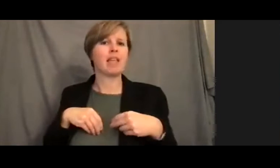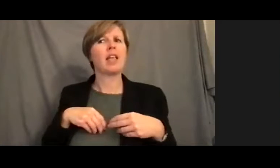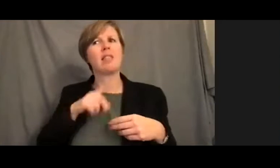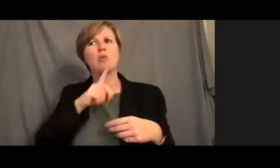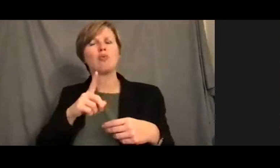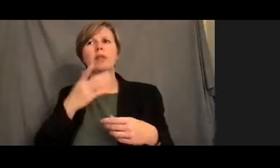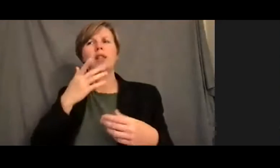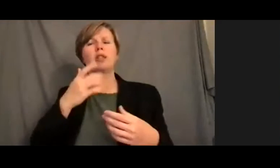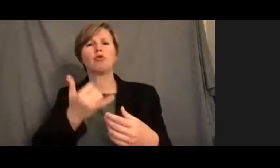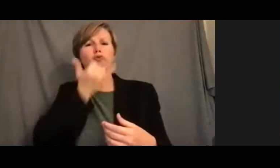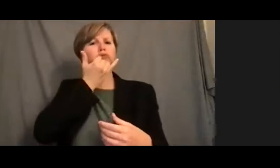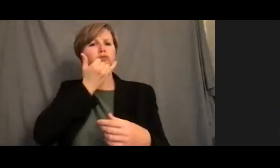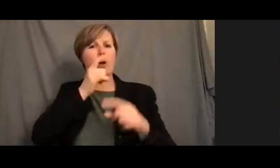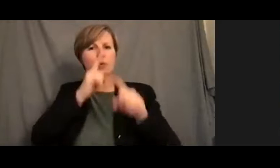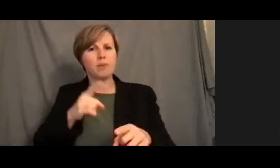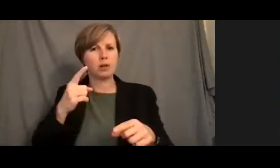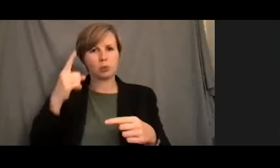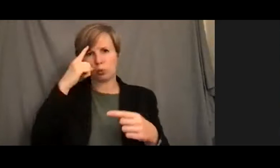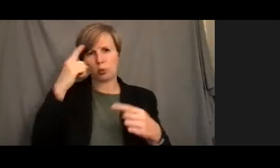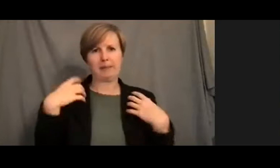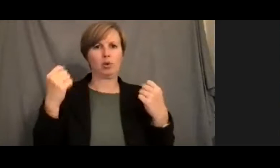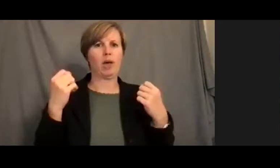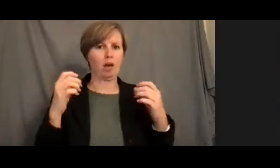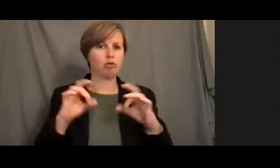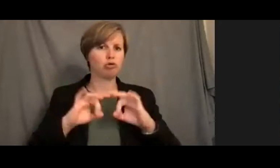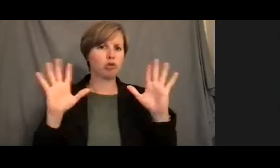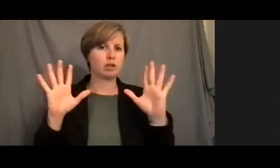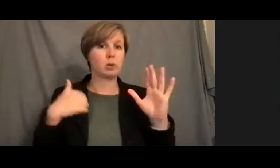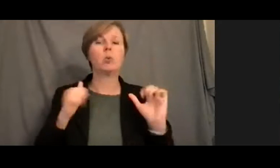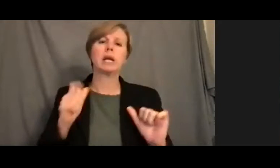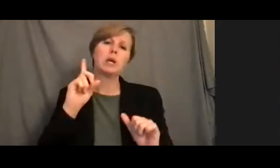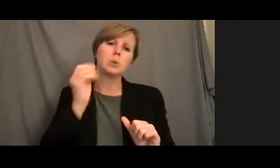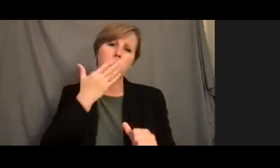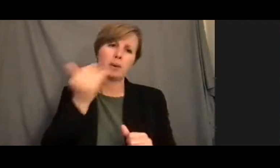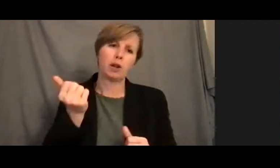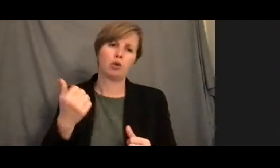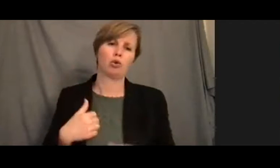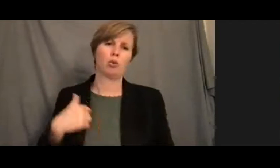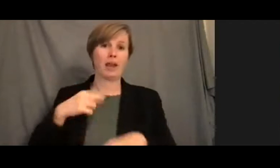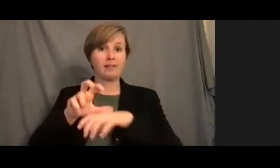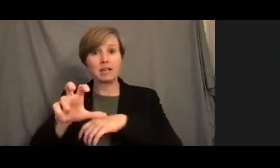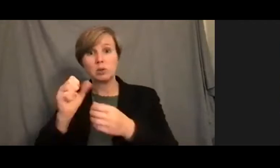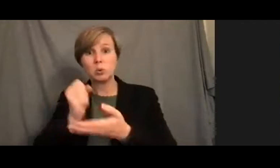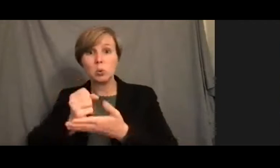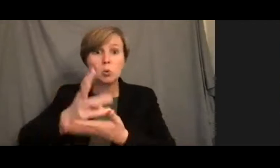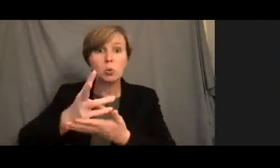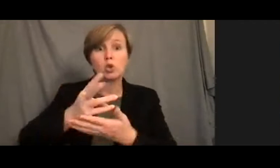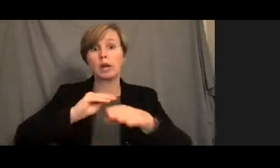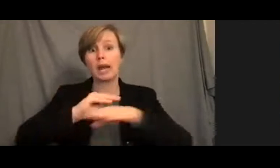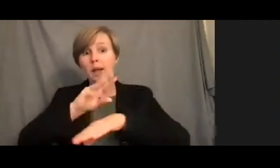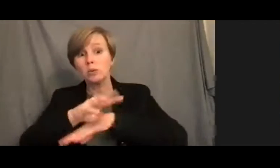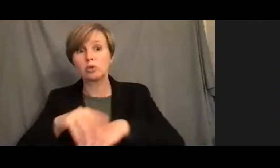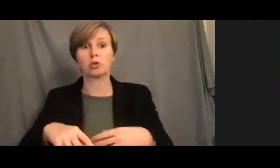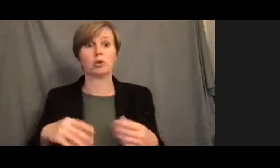crisis, and we can do much better. We need to invest in social workers and counselors, and